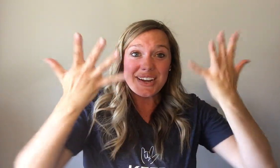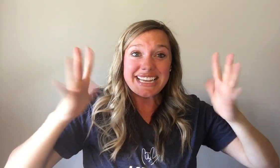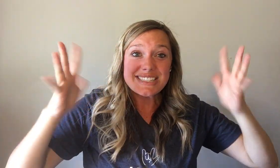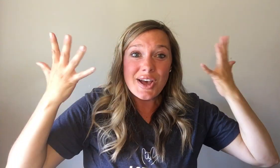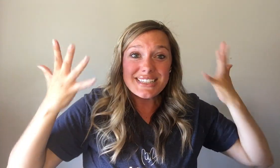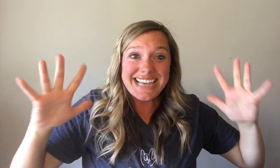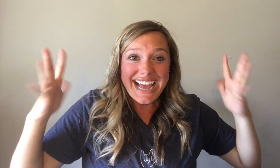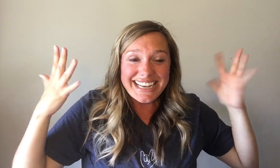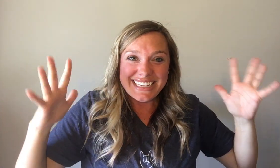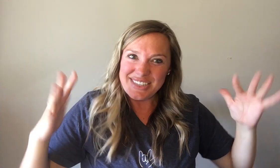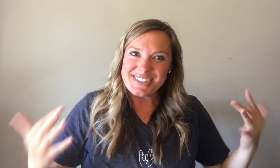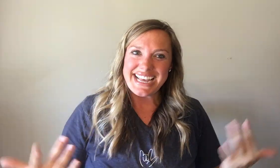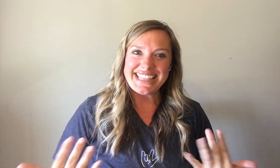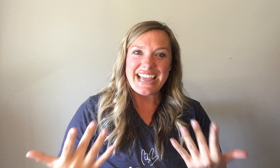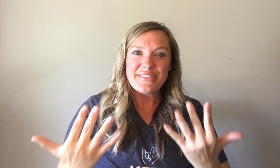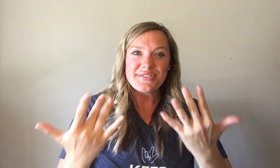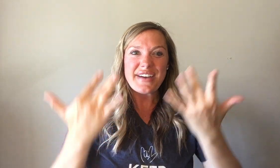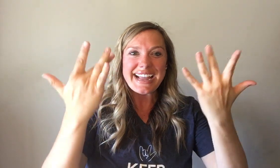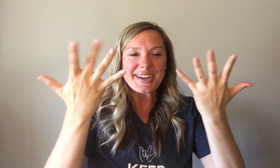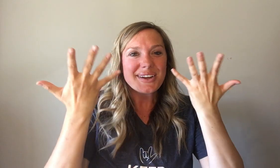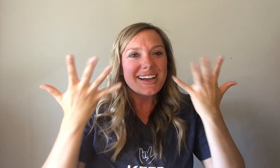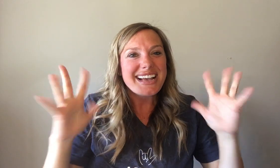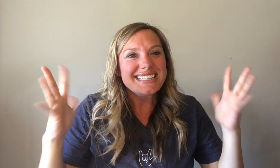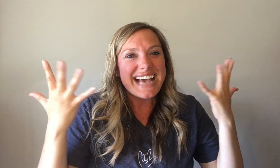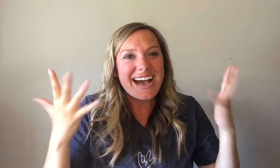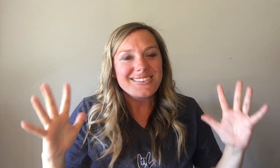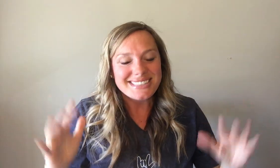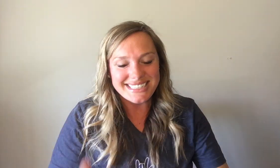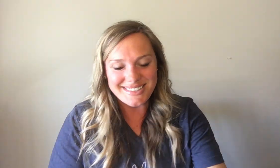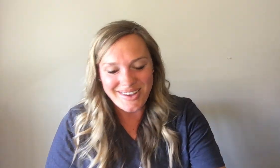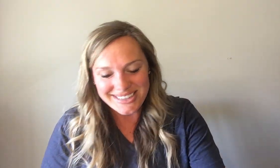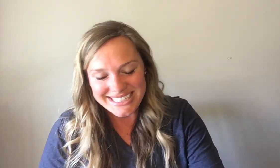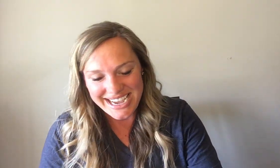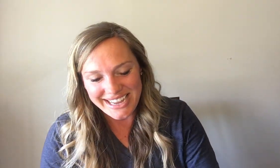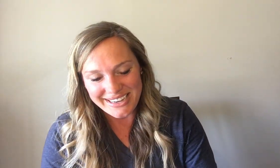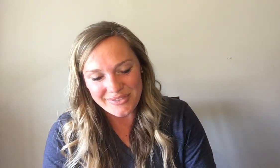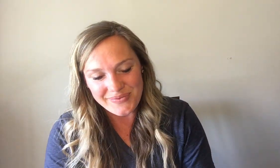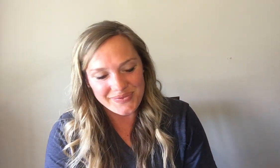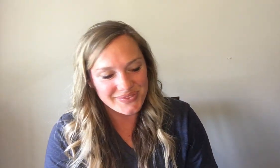is all done. Can you sign that? Fire is out. It's all done.